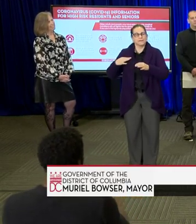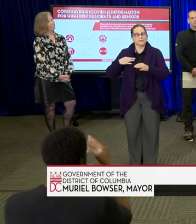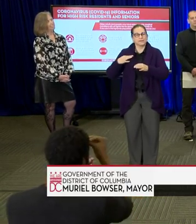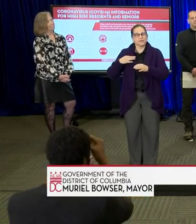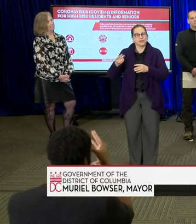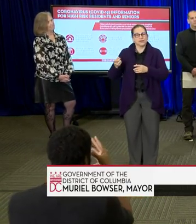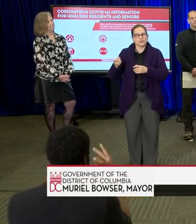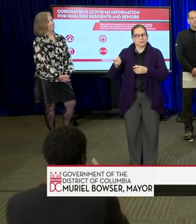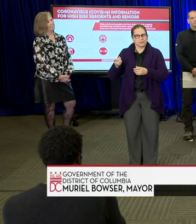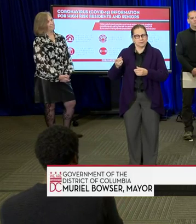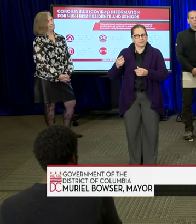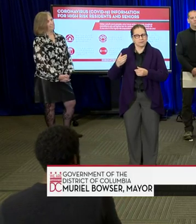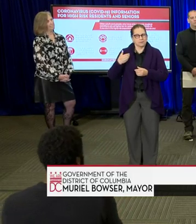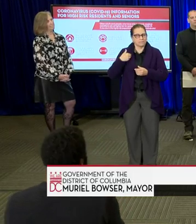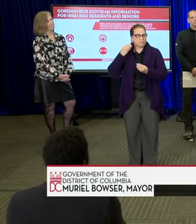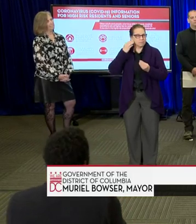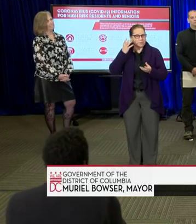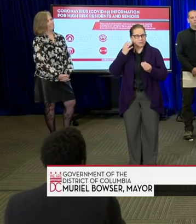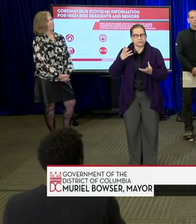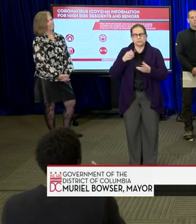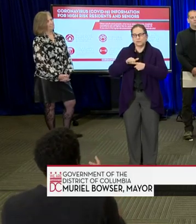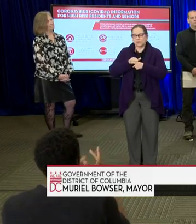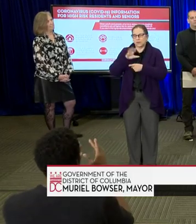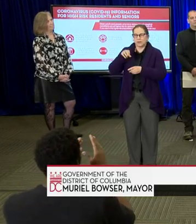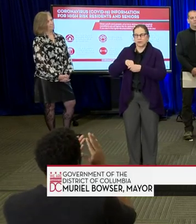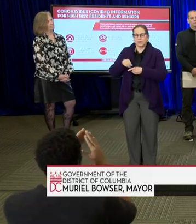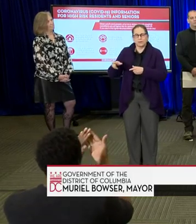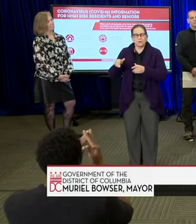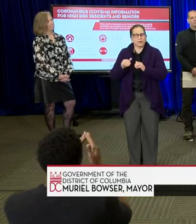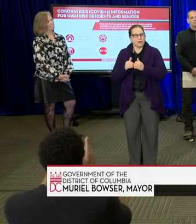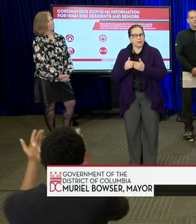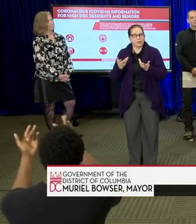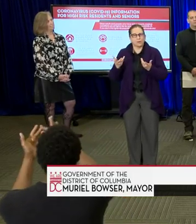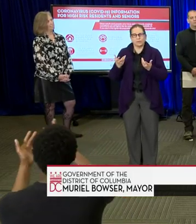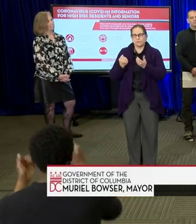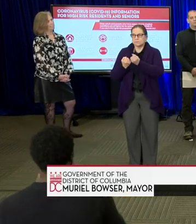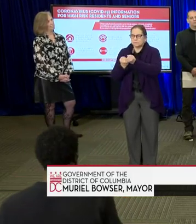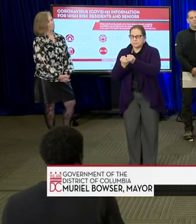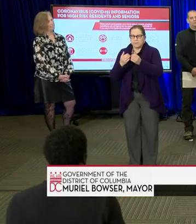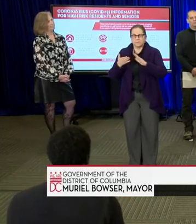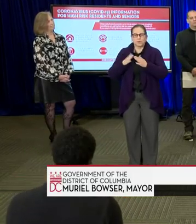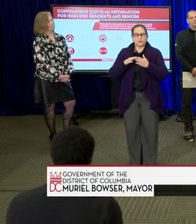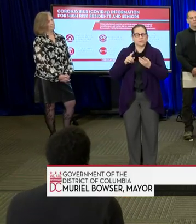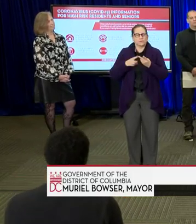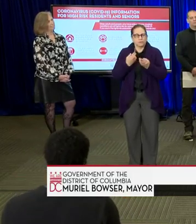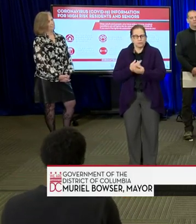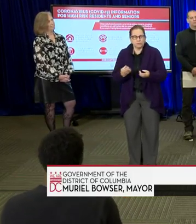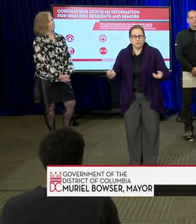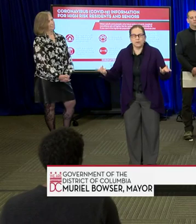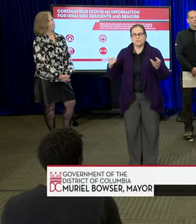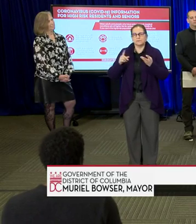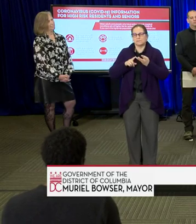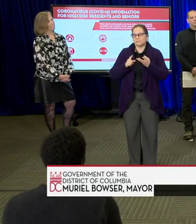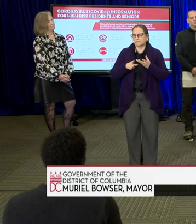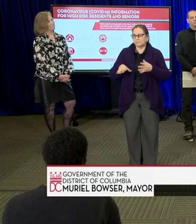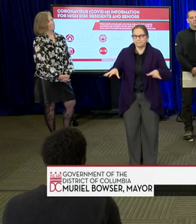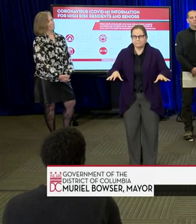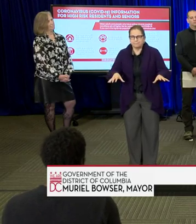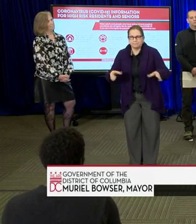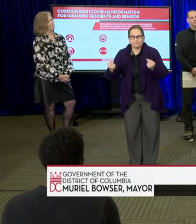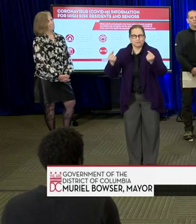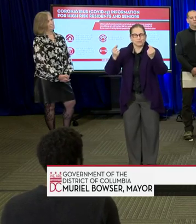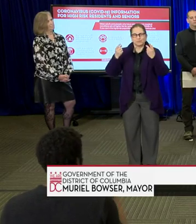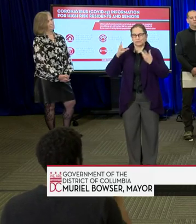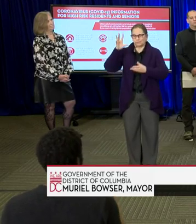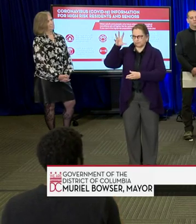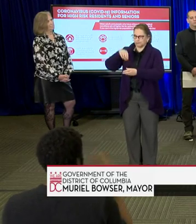management, and community outreach and engagement related to the public health activities. We have received